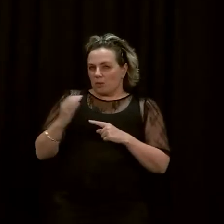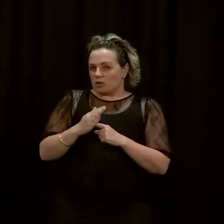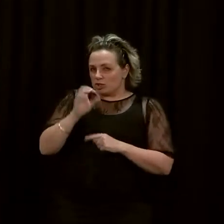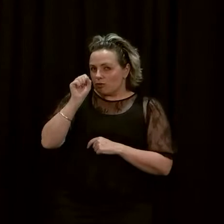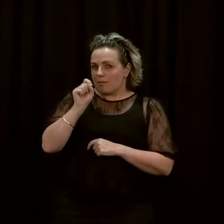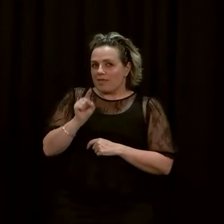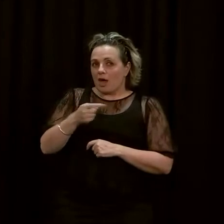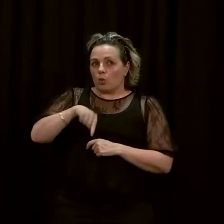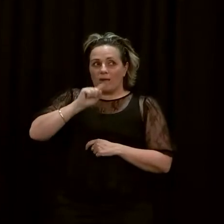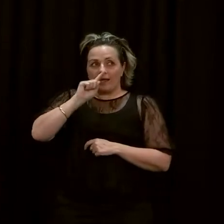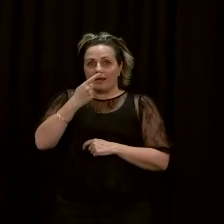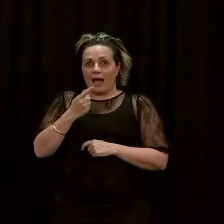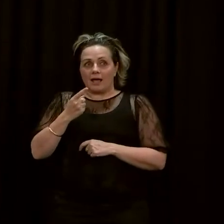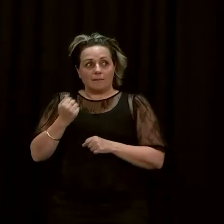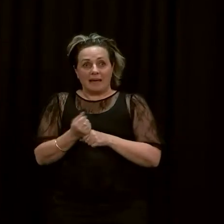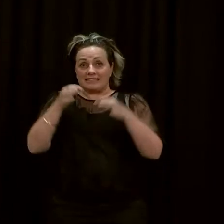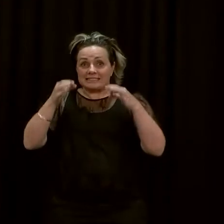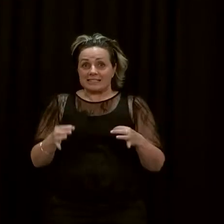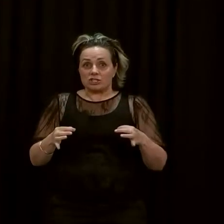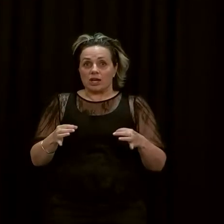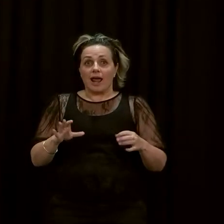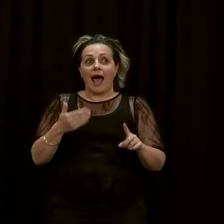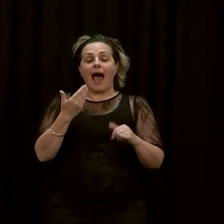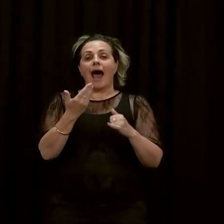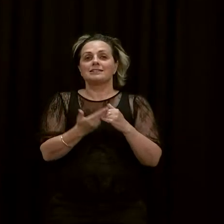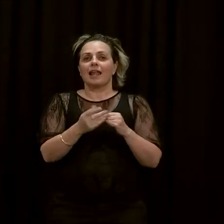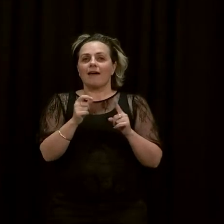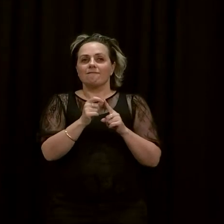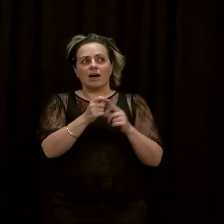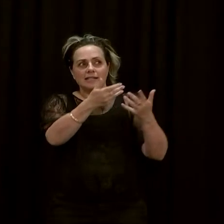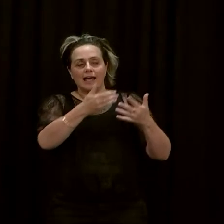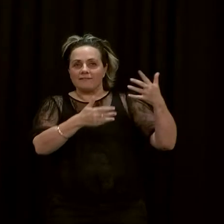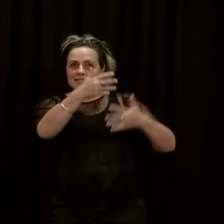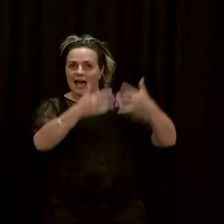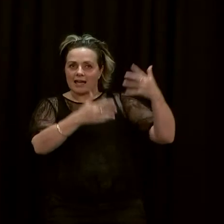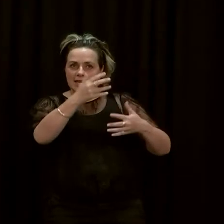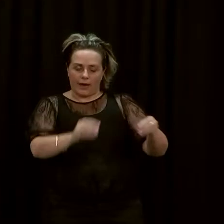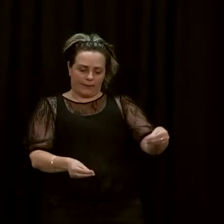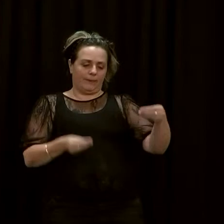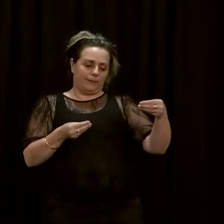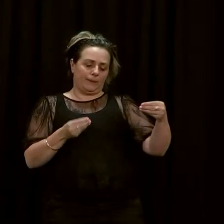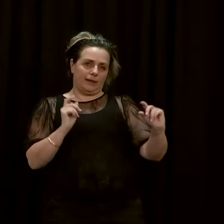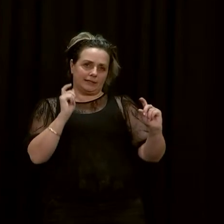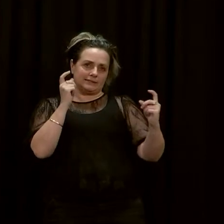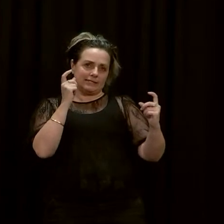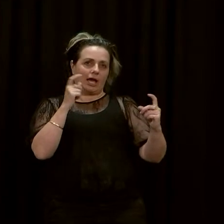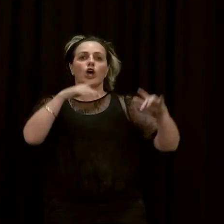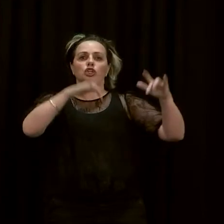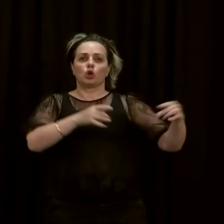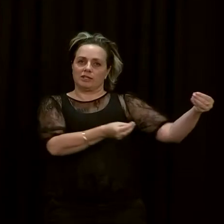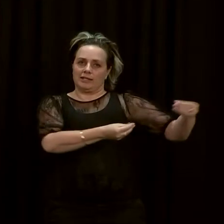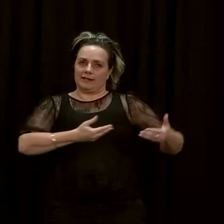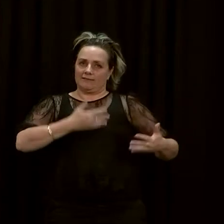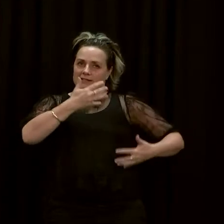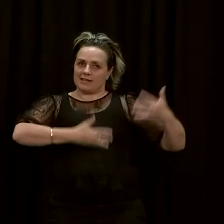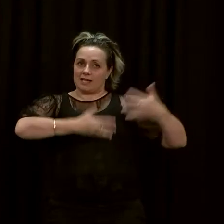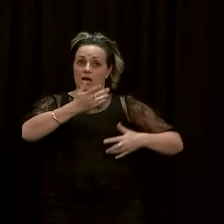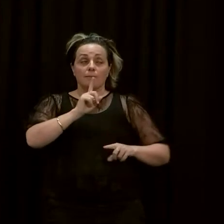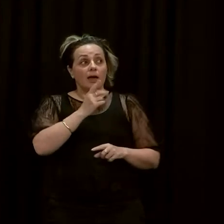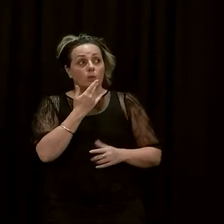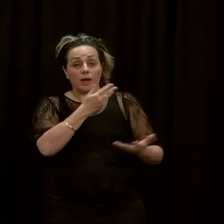actively move on the issue until Pfizer submits data to us for consideration, and they have not yet done that, but as soon as they